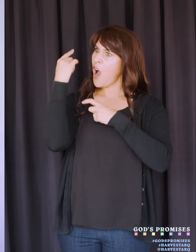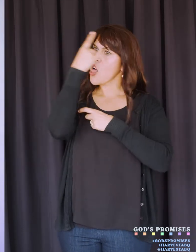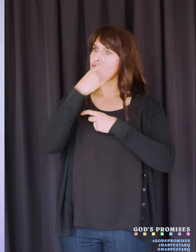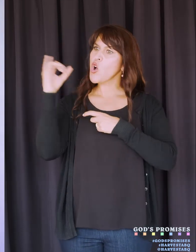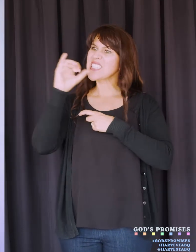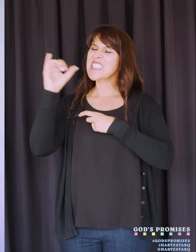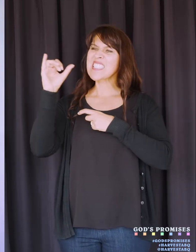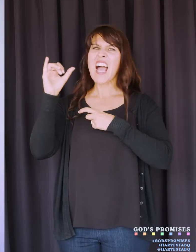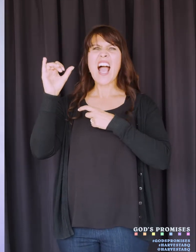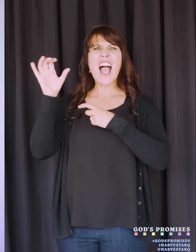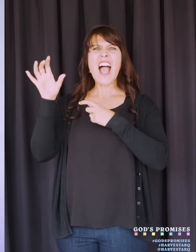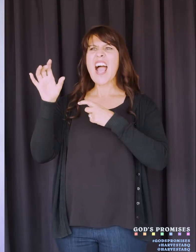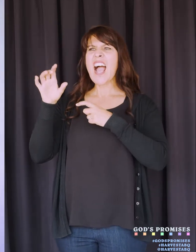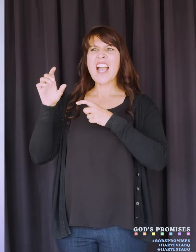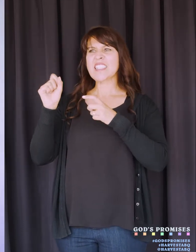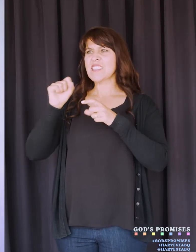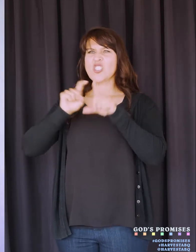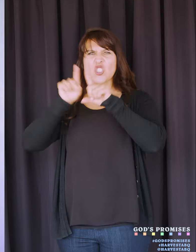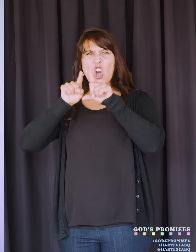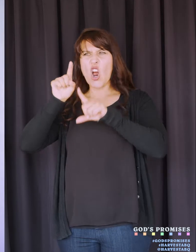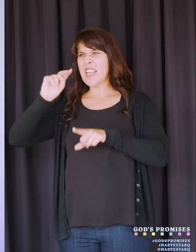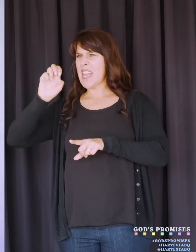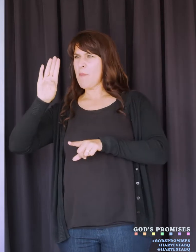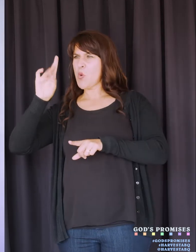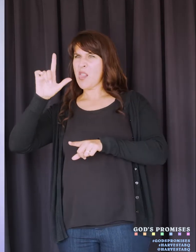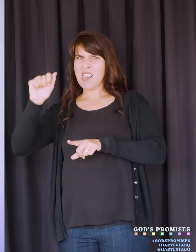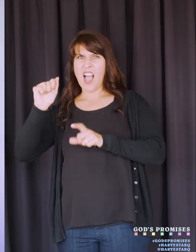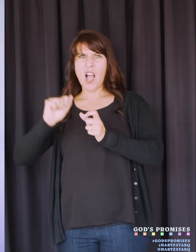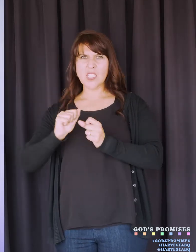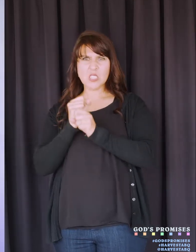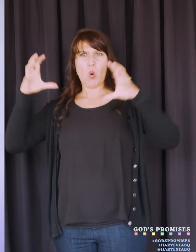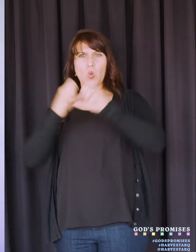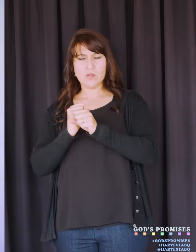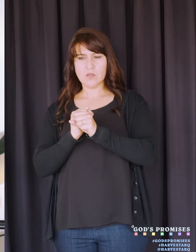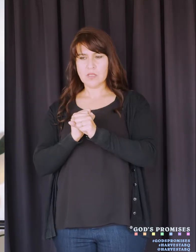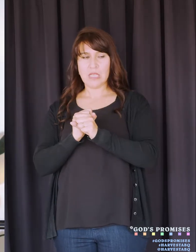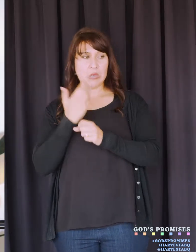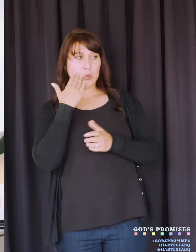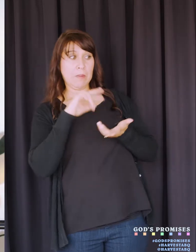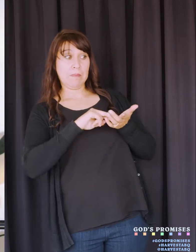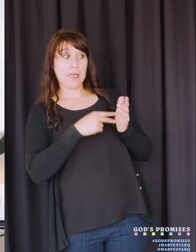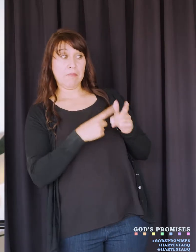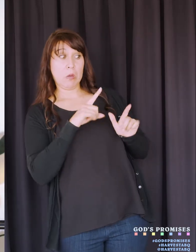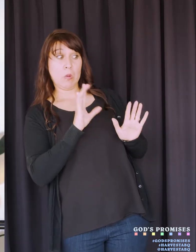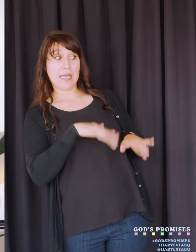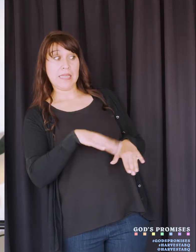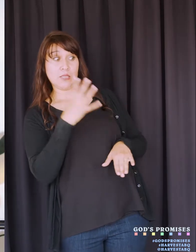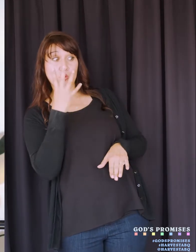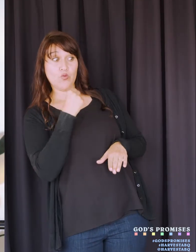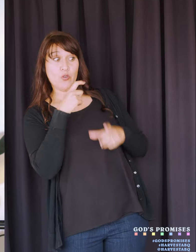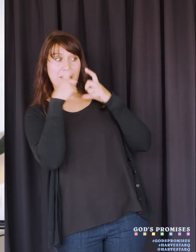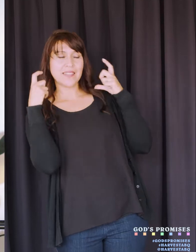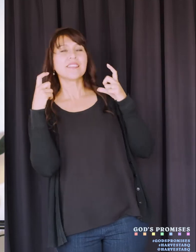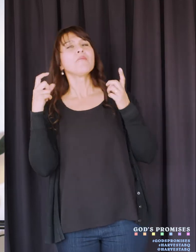like an exploding nebula. I didn't really know what that meant, but I said, baby, I'm happy for you. That's a beautiful mask. What she's saying